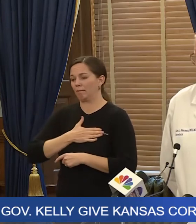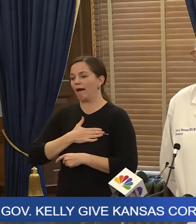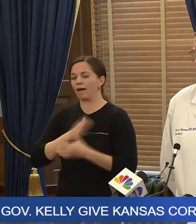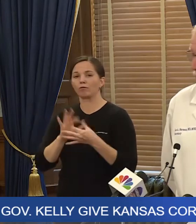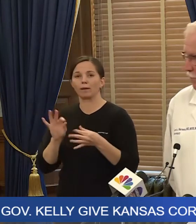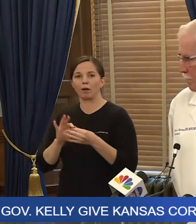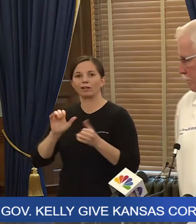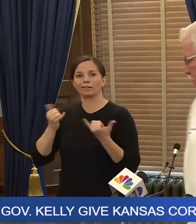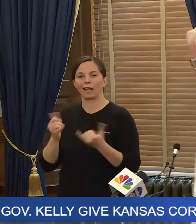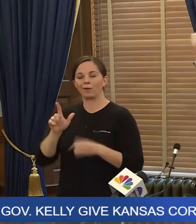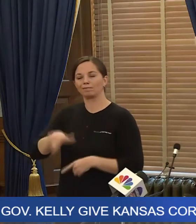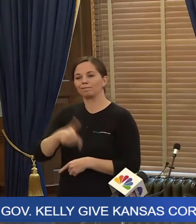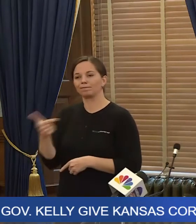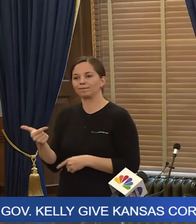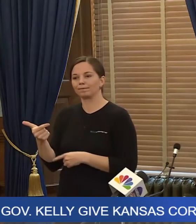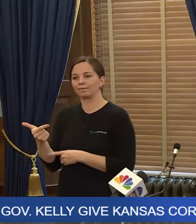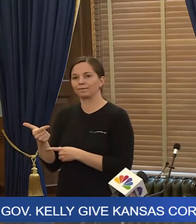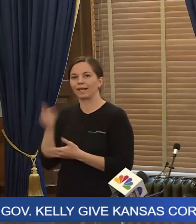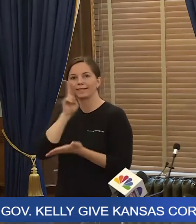Secretary Garcia of Labor.